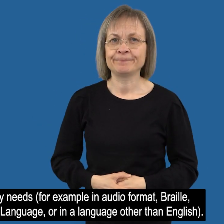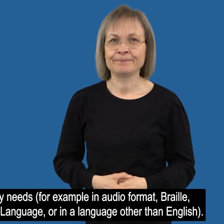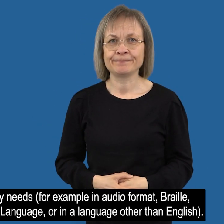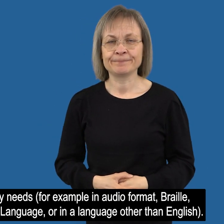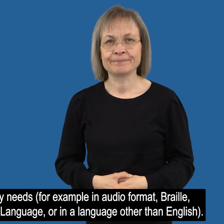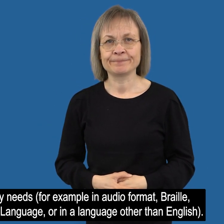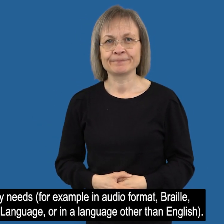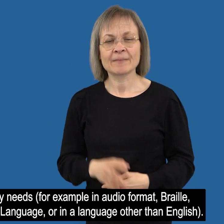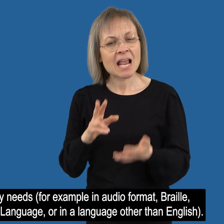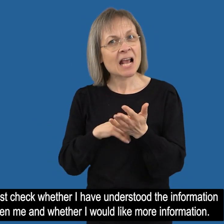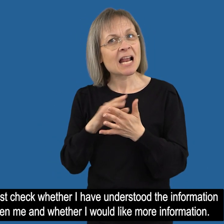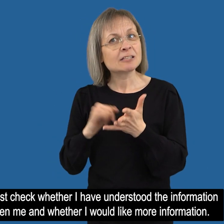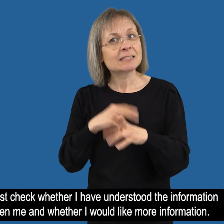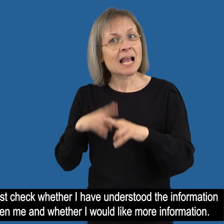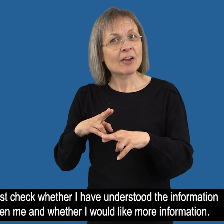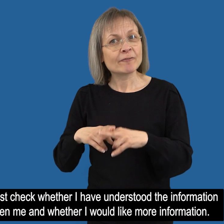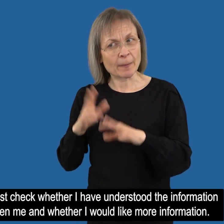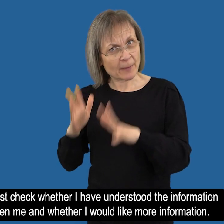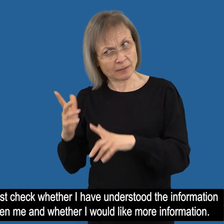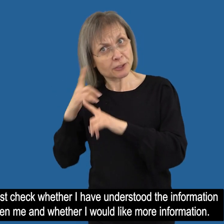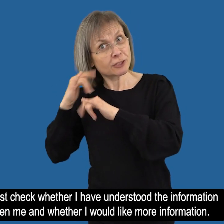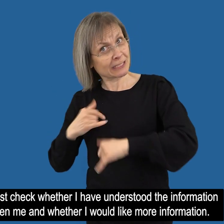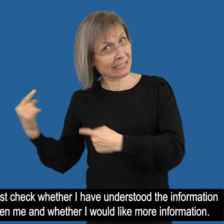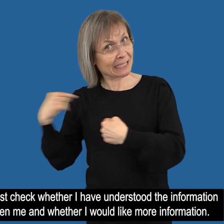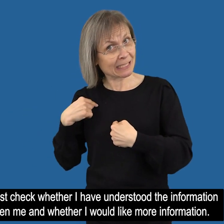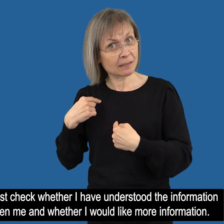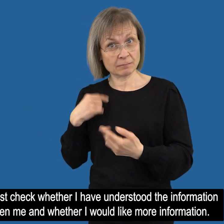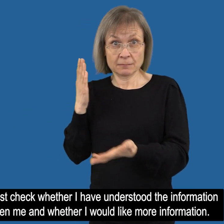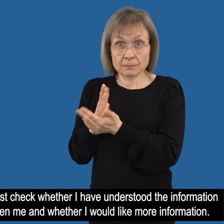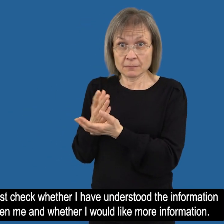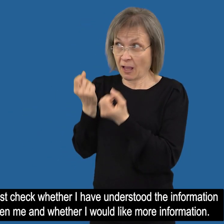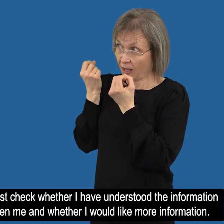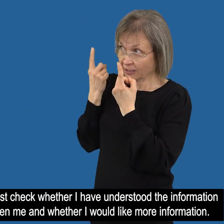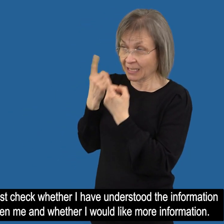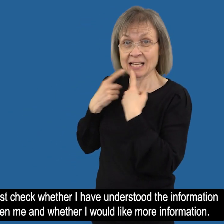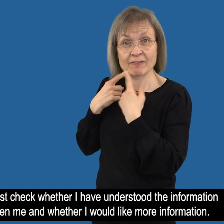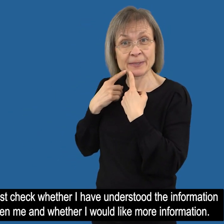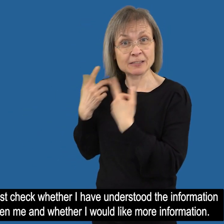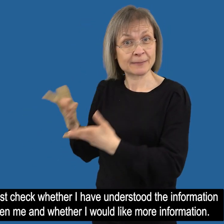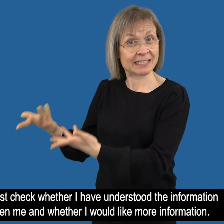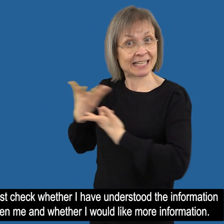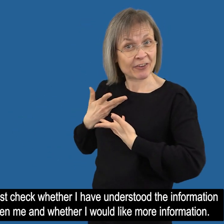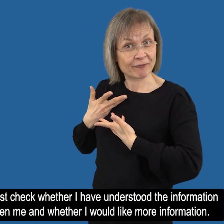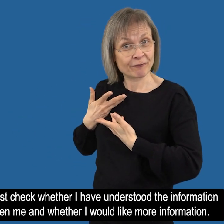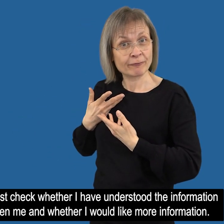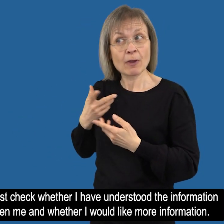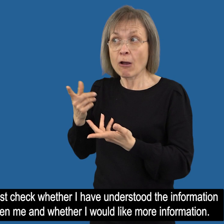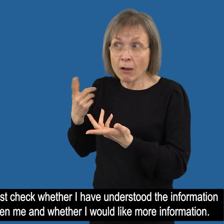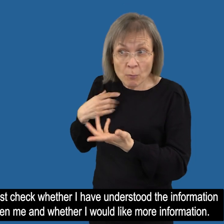English. NHS staff must check whether I have understood the information they have given me, and whether I would like